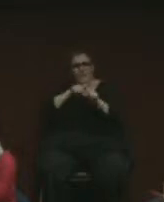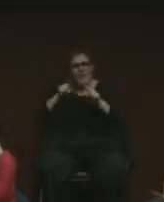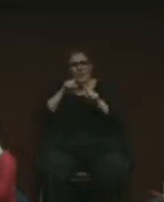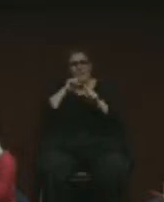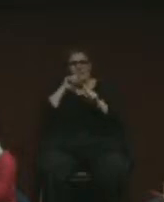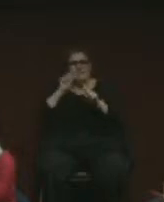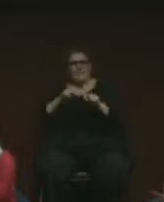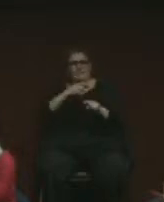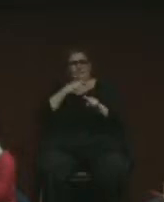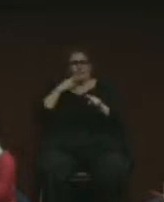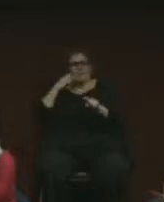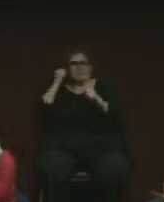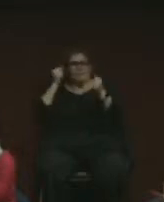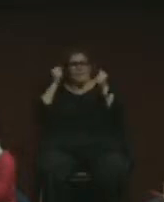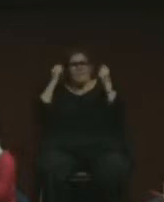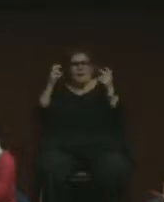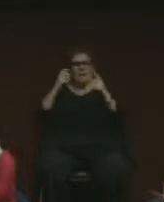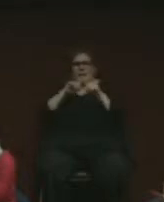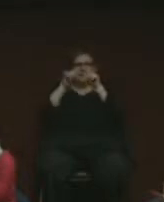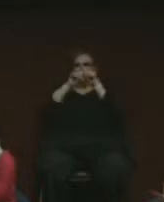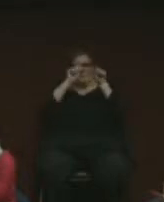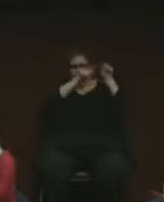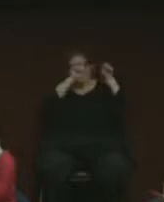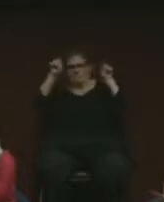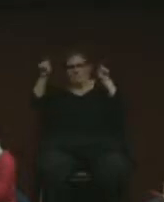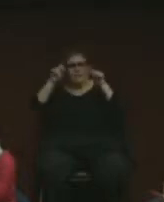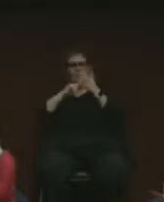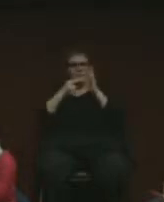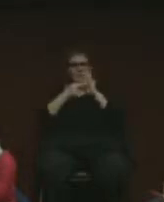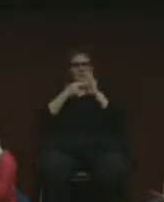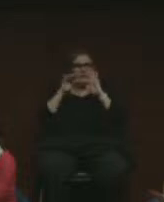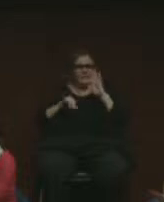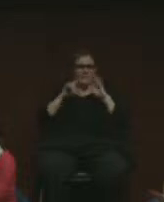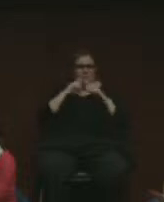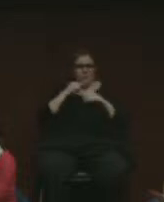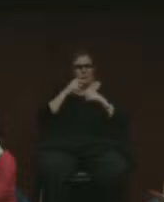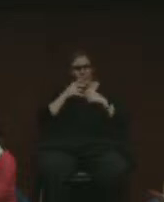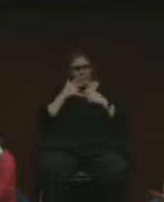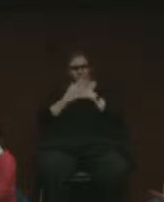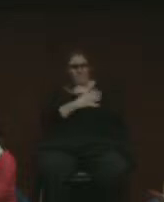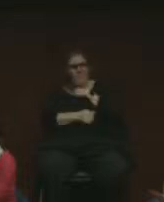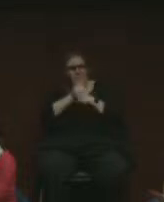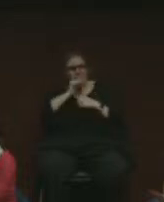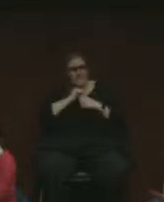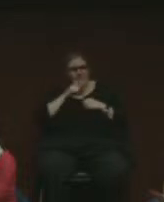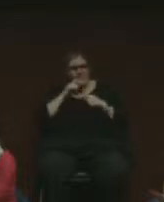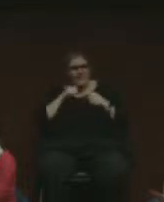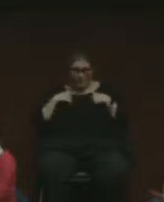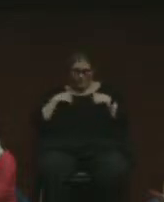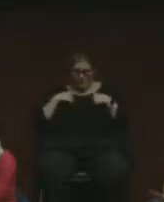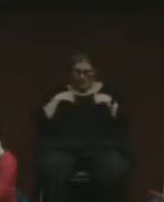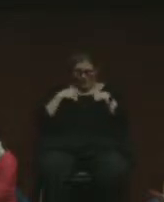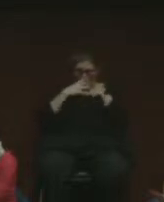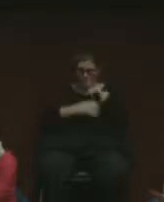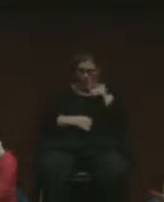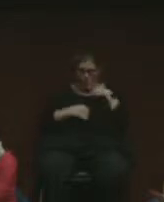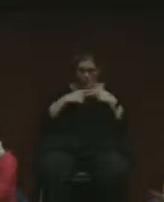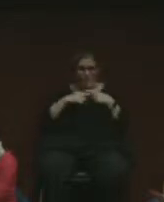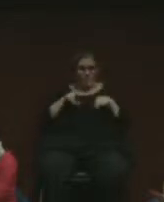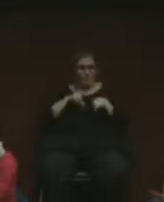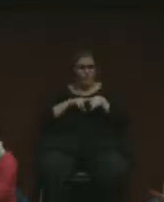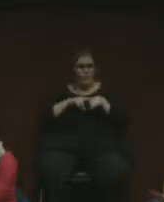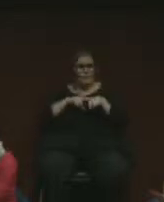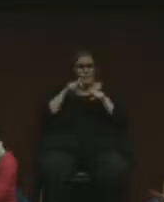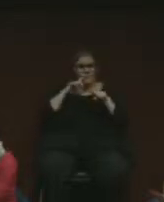families promoted by many governments to help relieve poverty. If they were not poor, surely